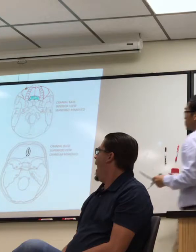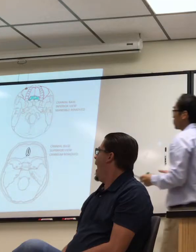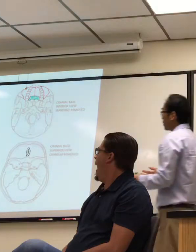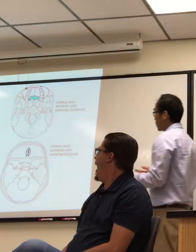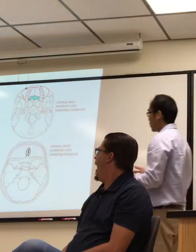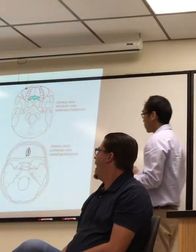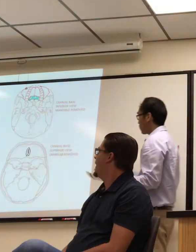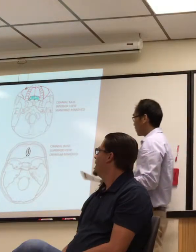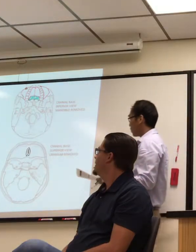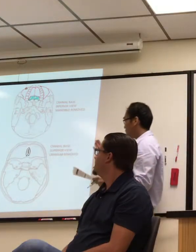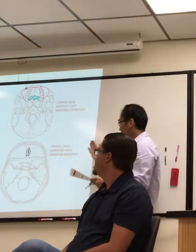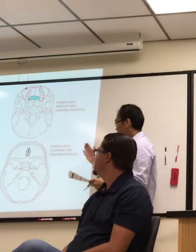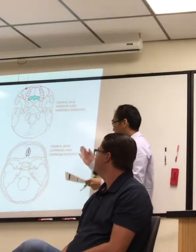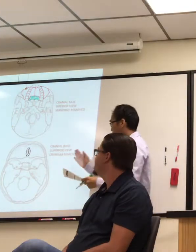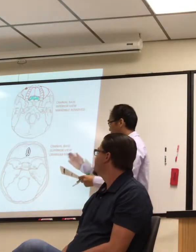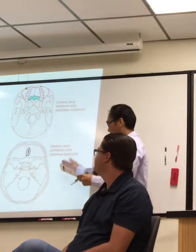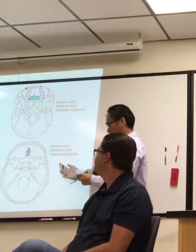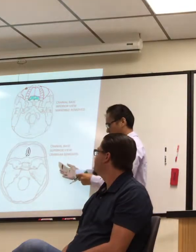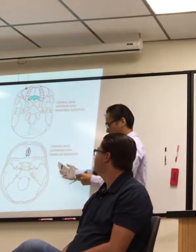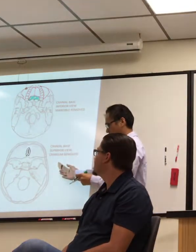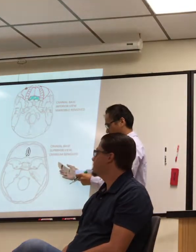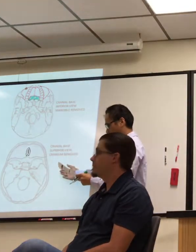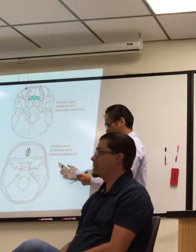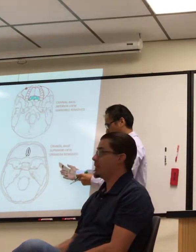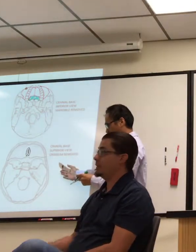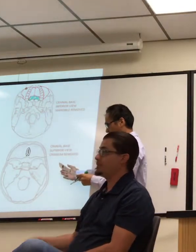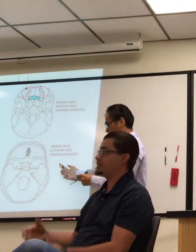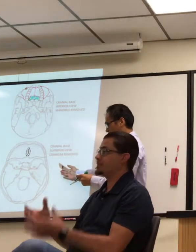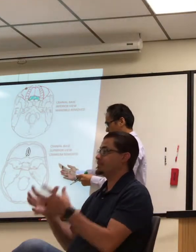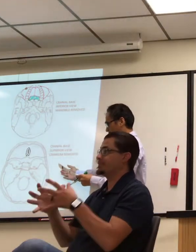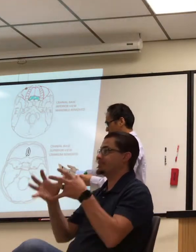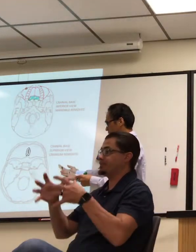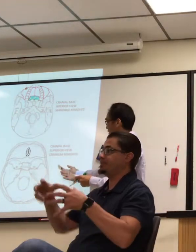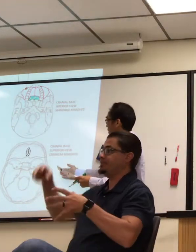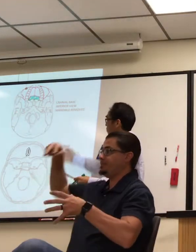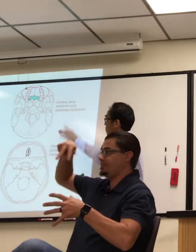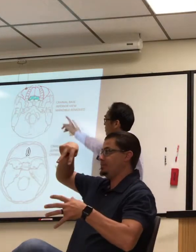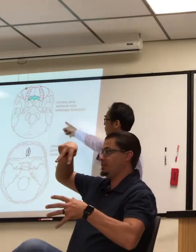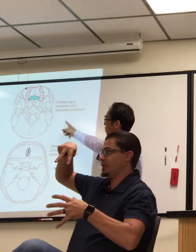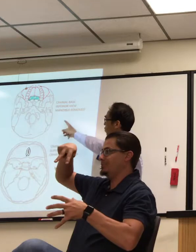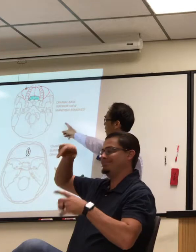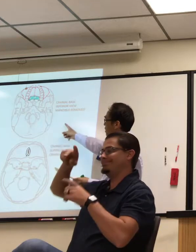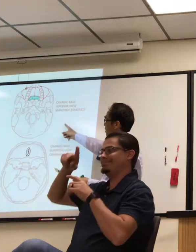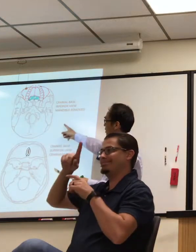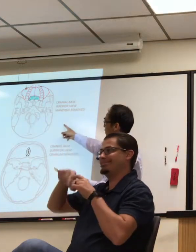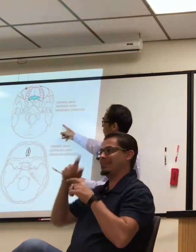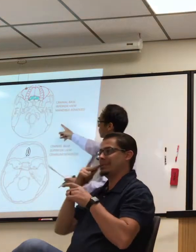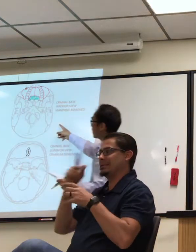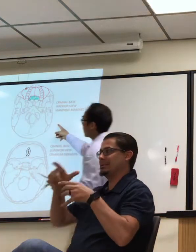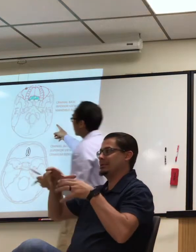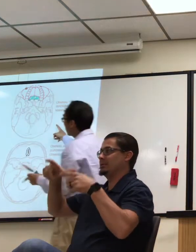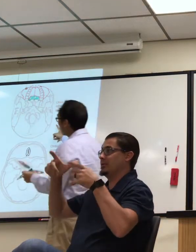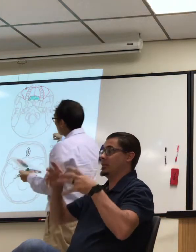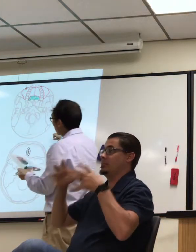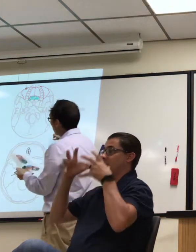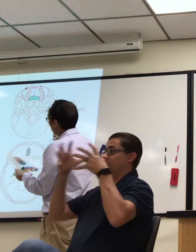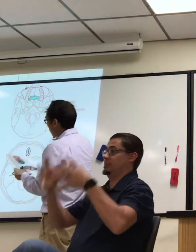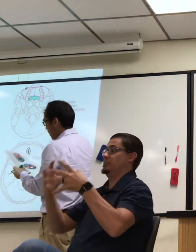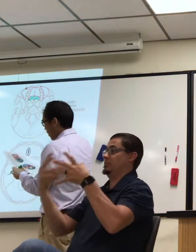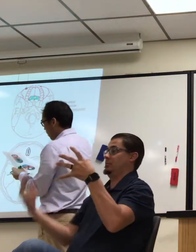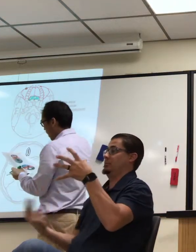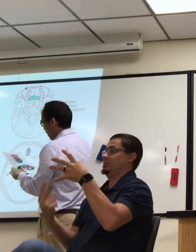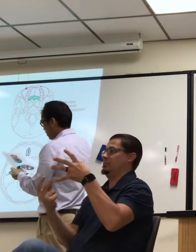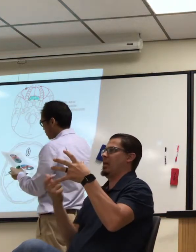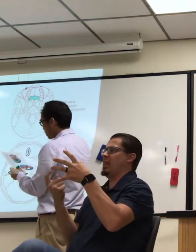From the superior view, cranium removed, can't see it. From this view, we can see a little bit